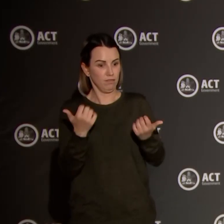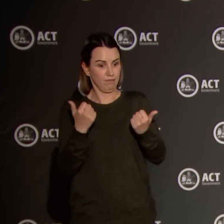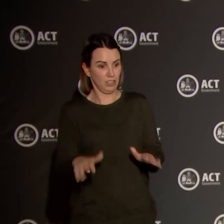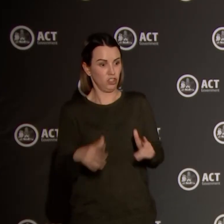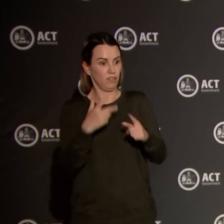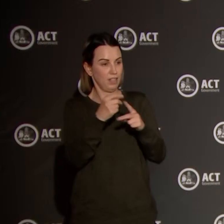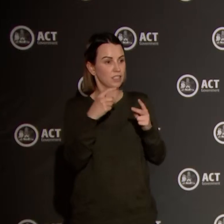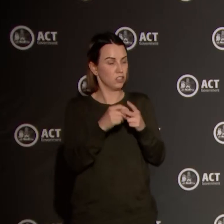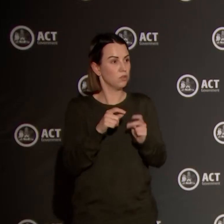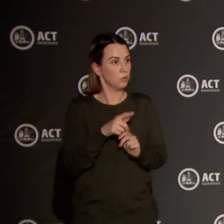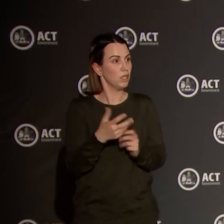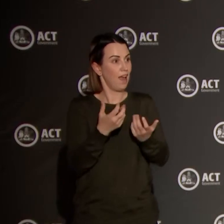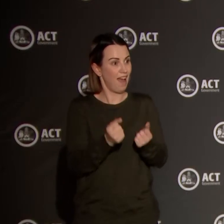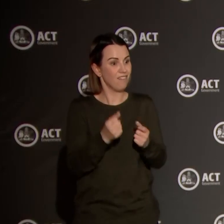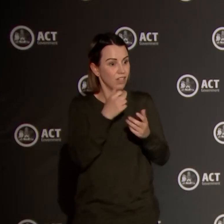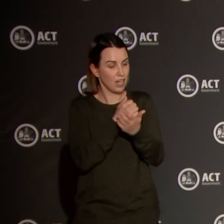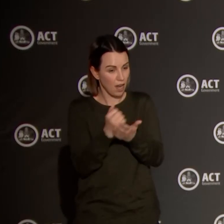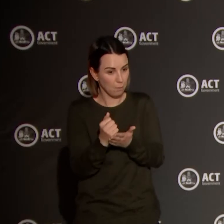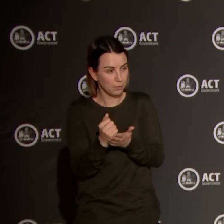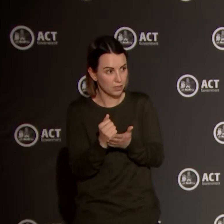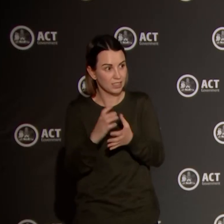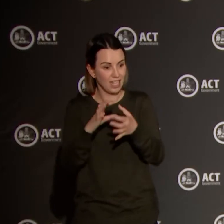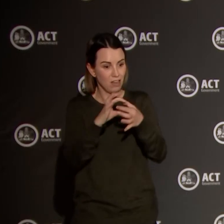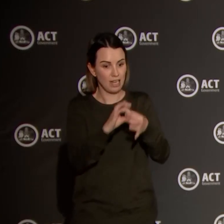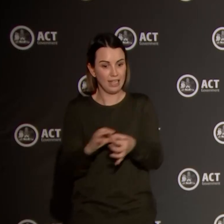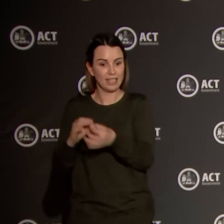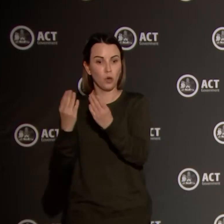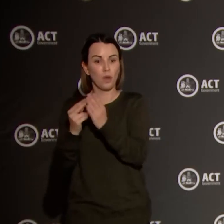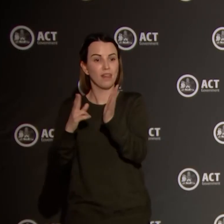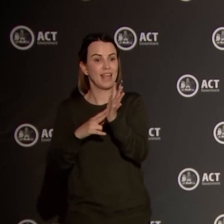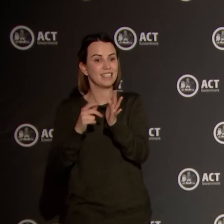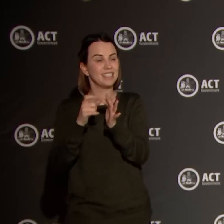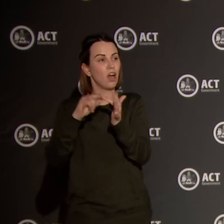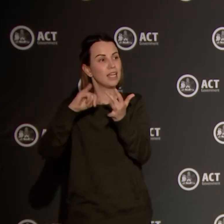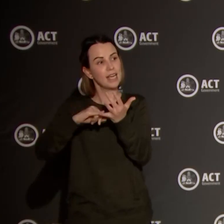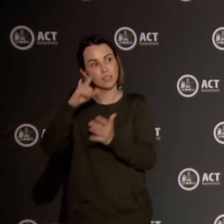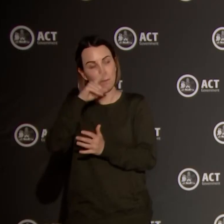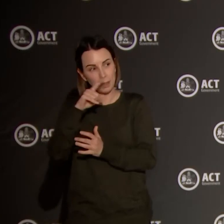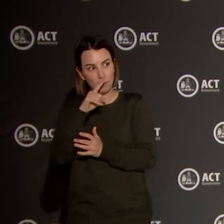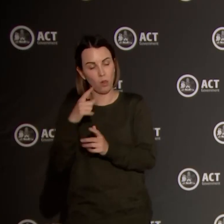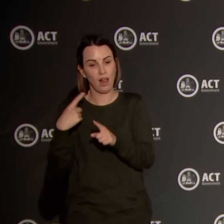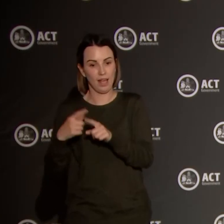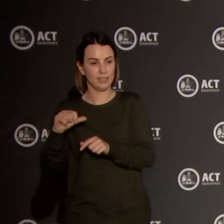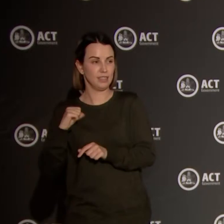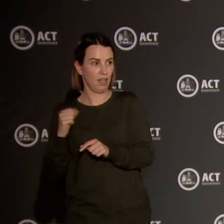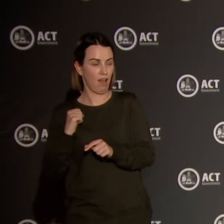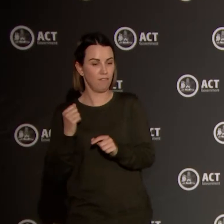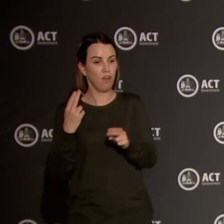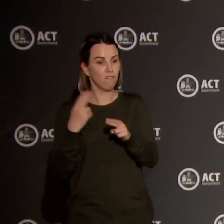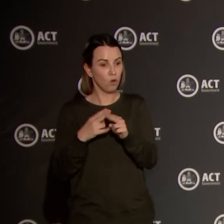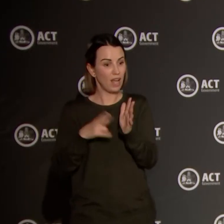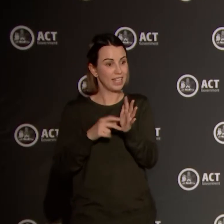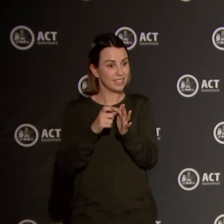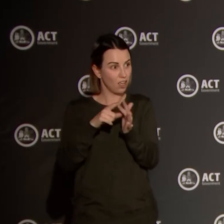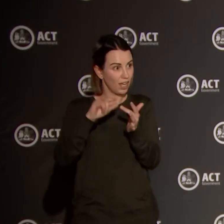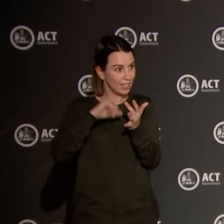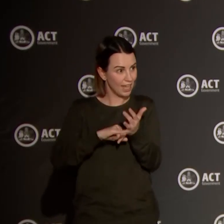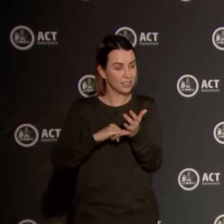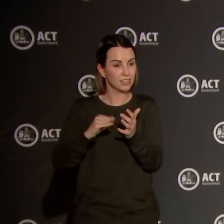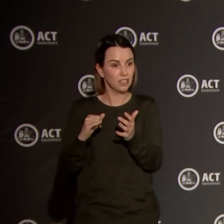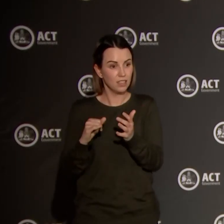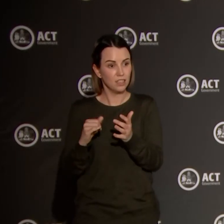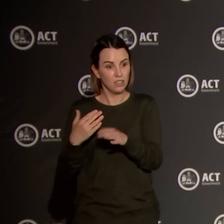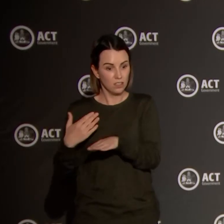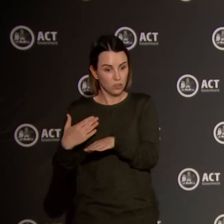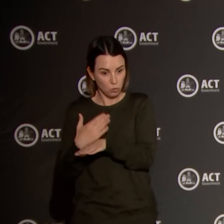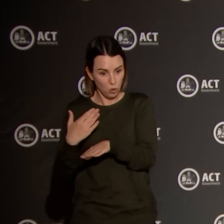we have numbers that again relate to NDIS participants and staff. So for NDIS screened staff, and the